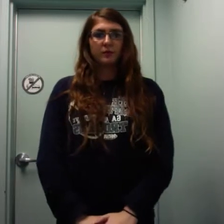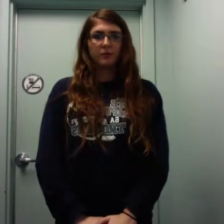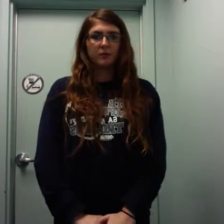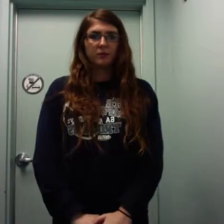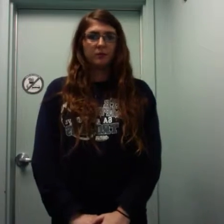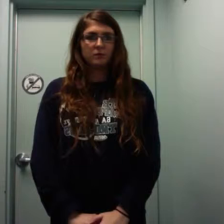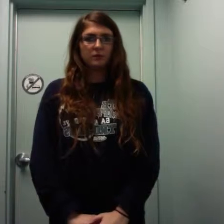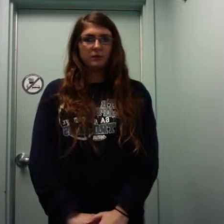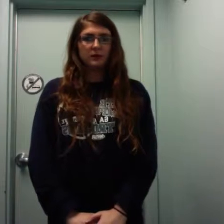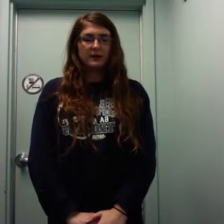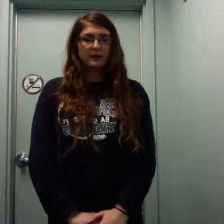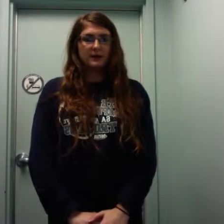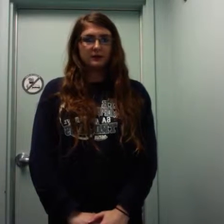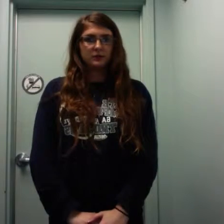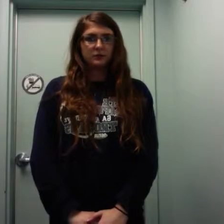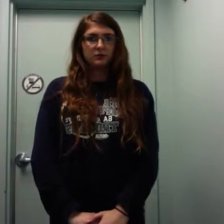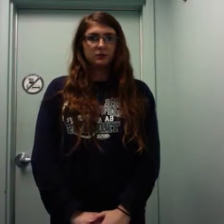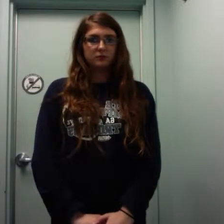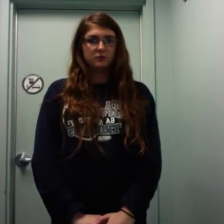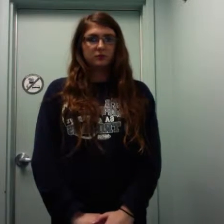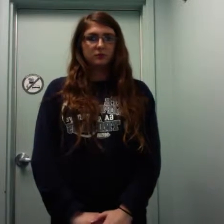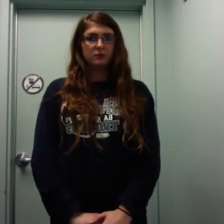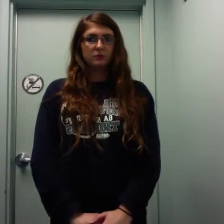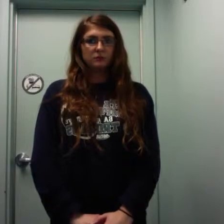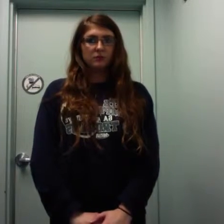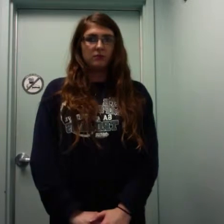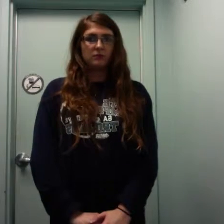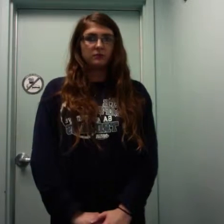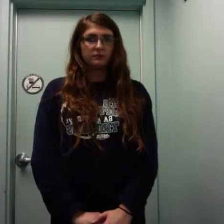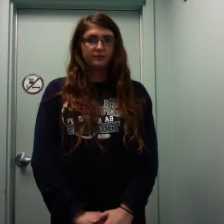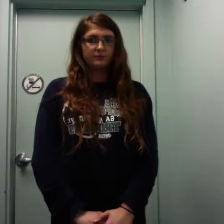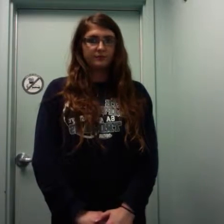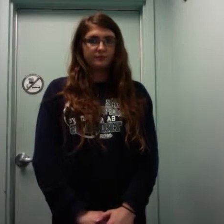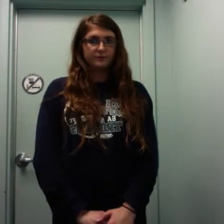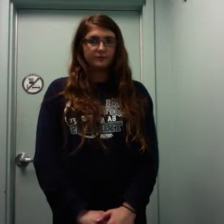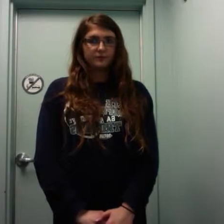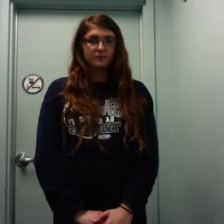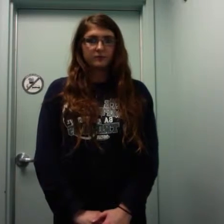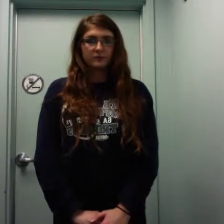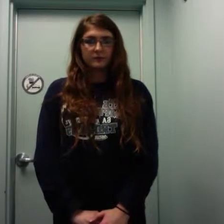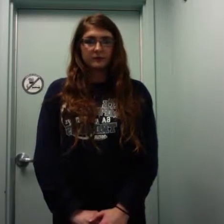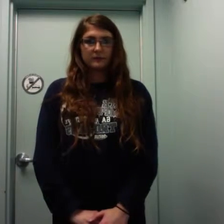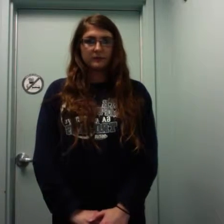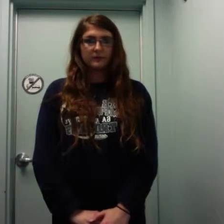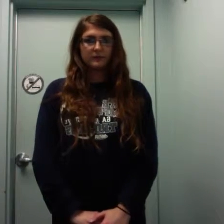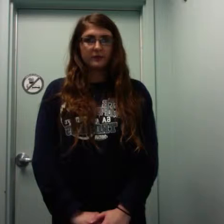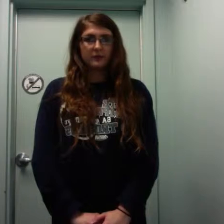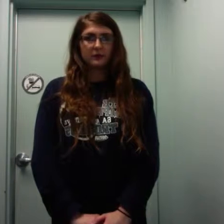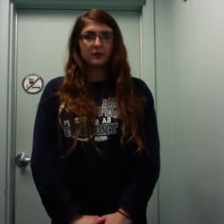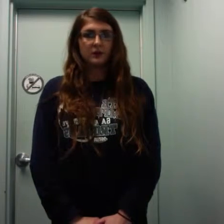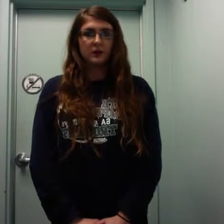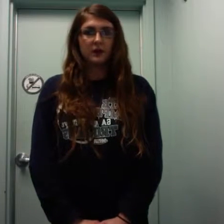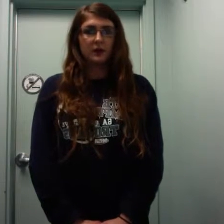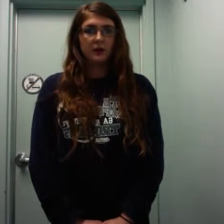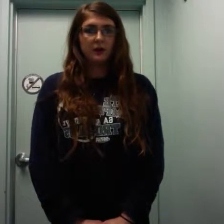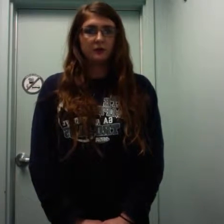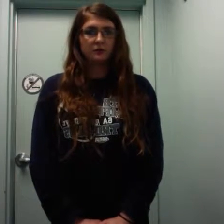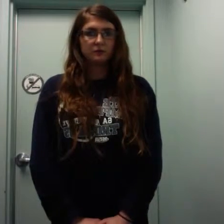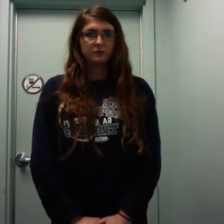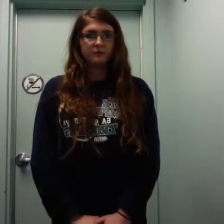When they're done, they turn in a rough copy to the editor, who then reads it over and edits and makes any changes that